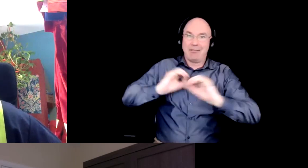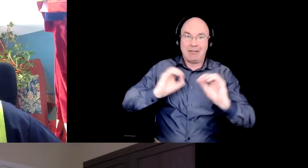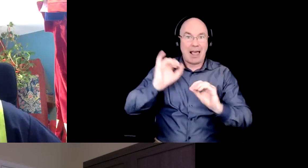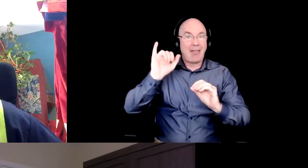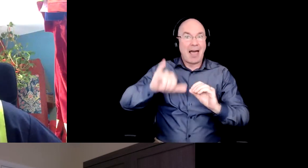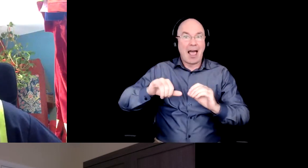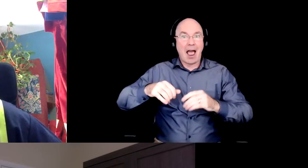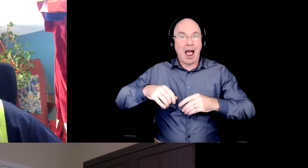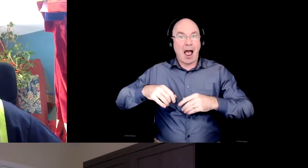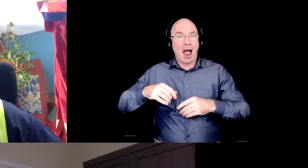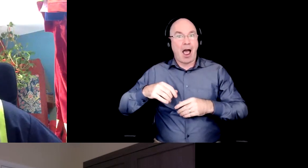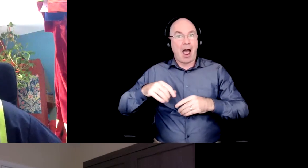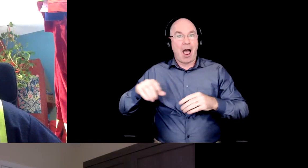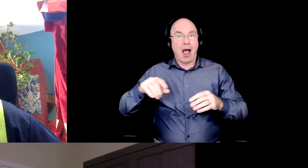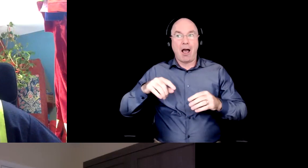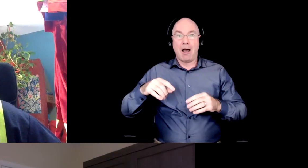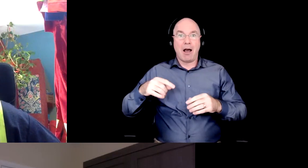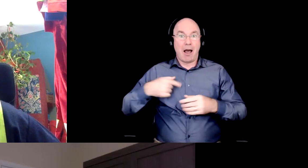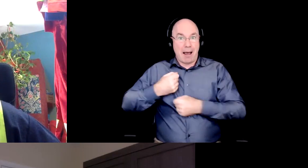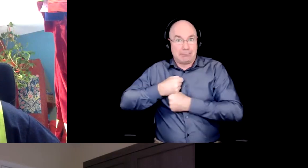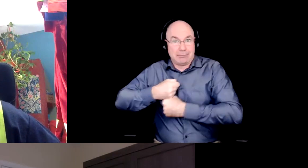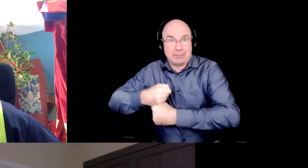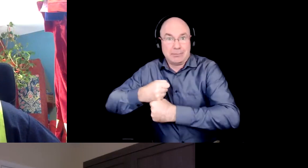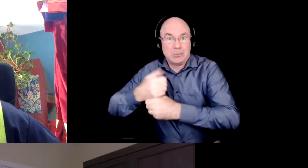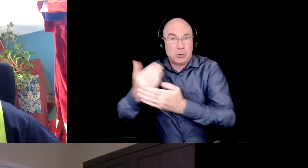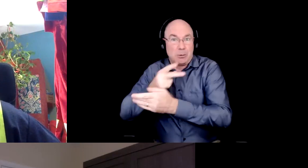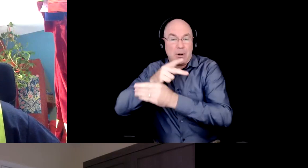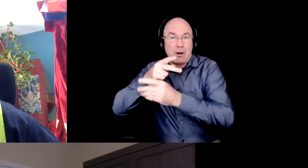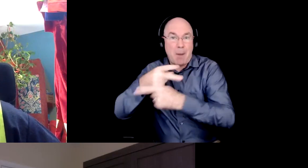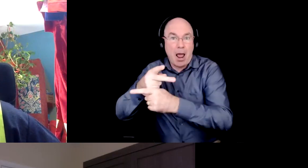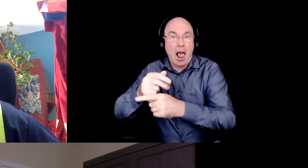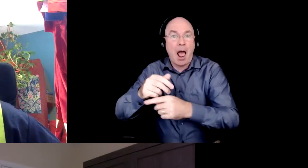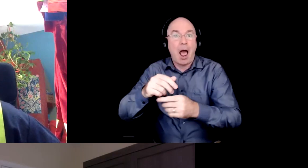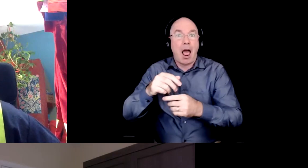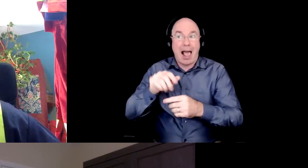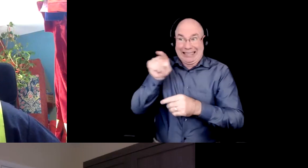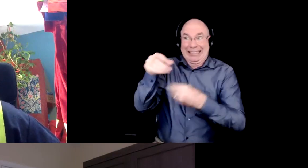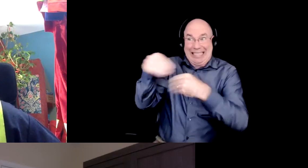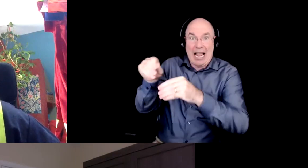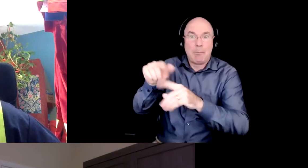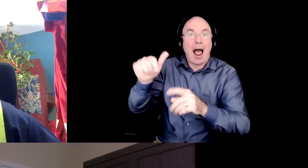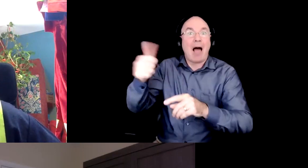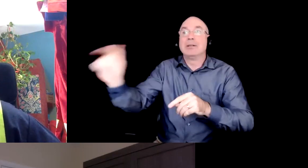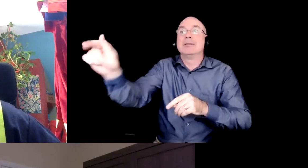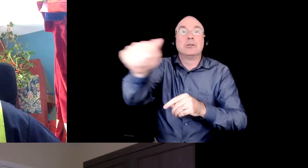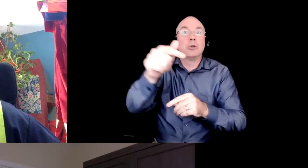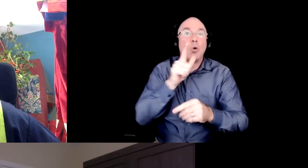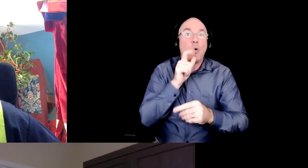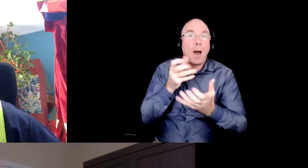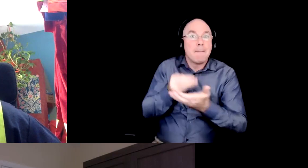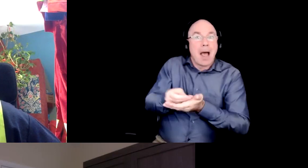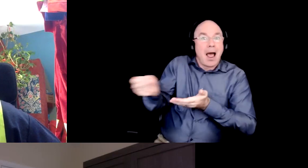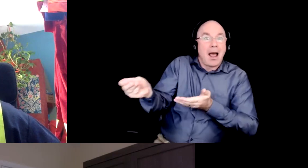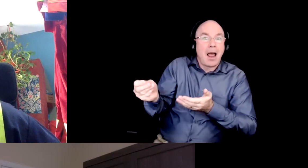opened us up to having a product that could be attractive to other buyers. So it opened us up to new markets that